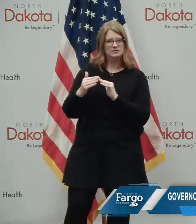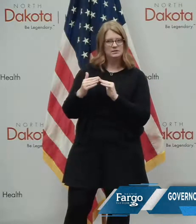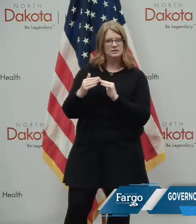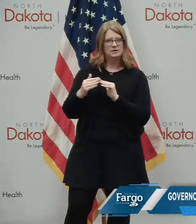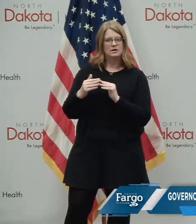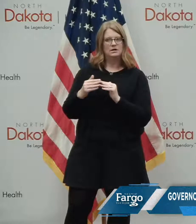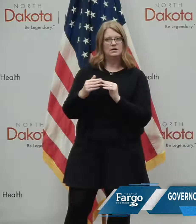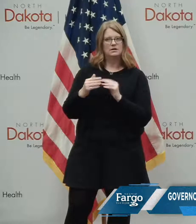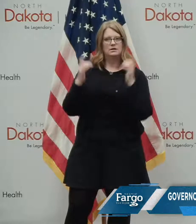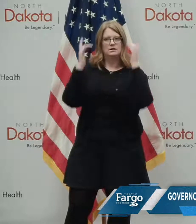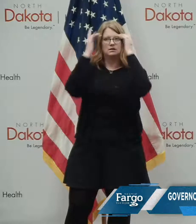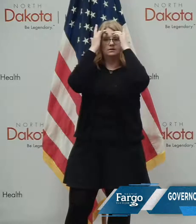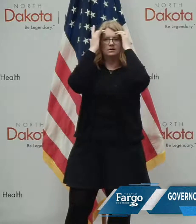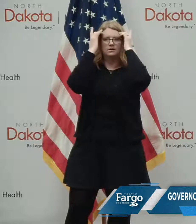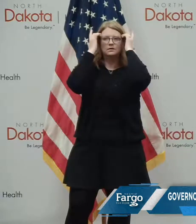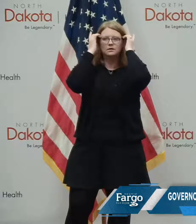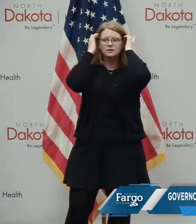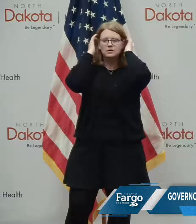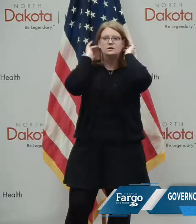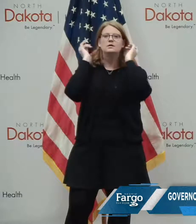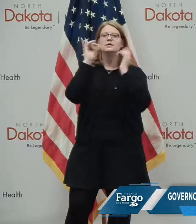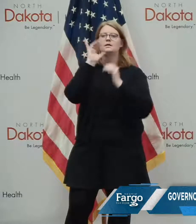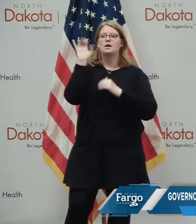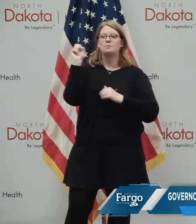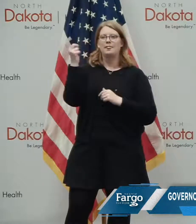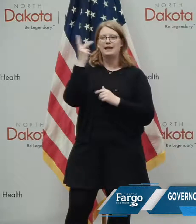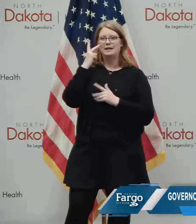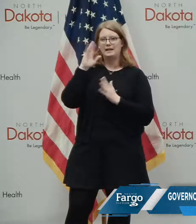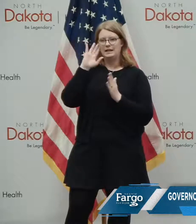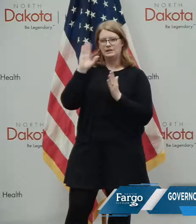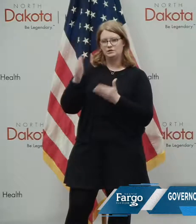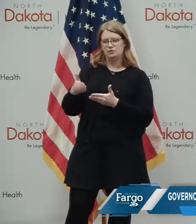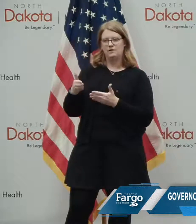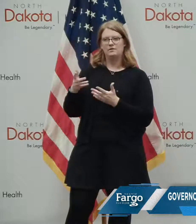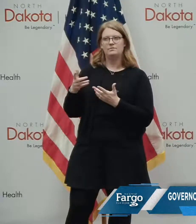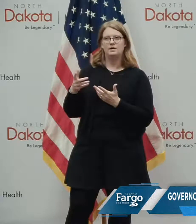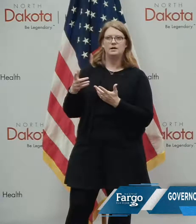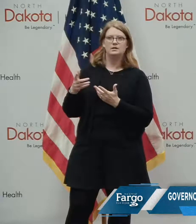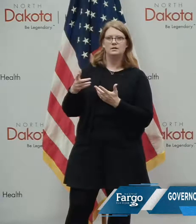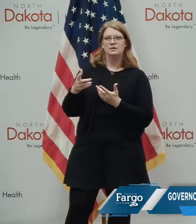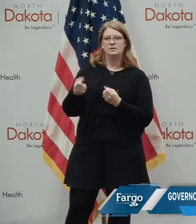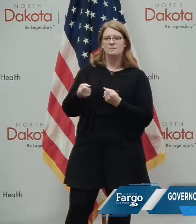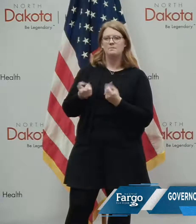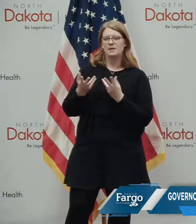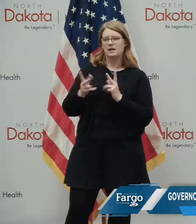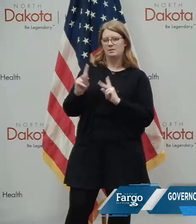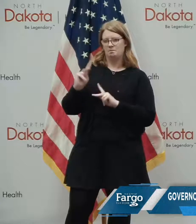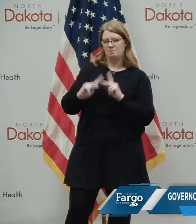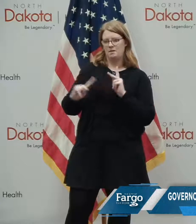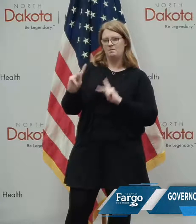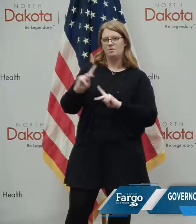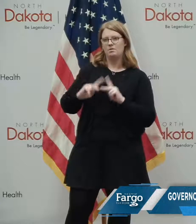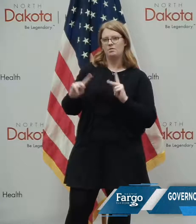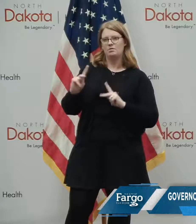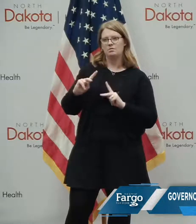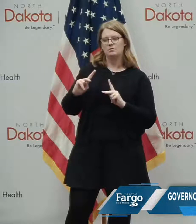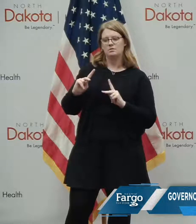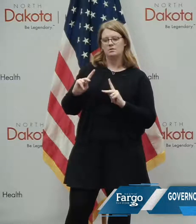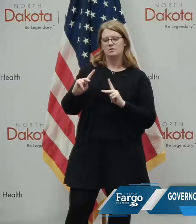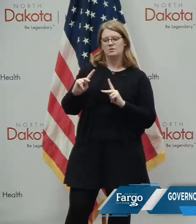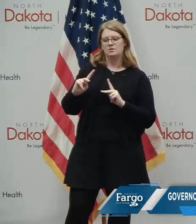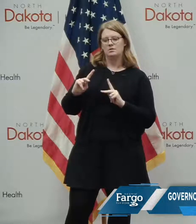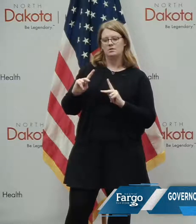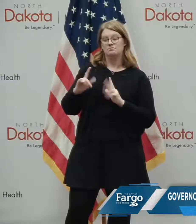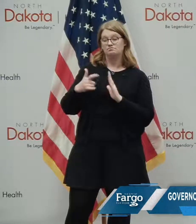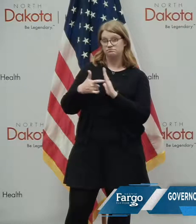that would be not considered politically conservative, but have got, you know, a lot of people that are really you know,